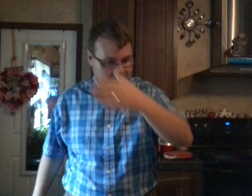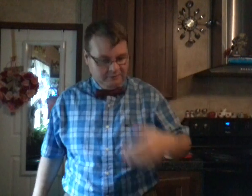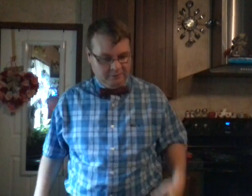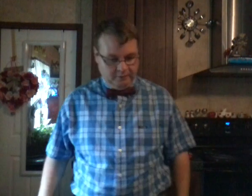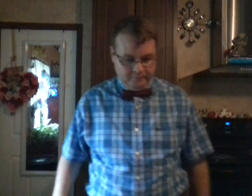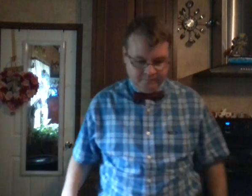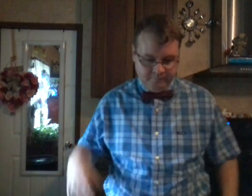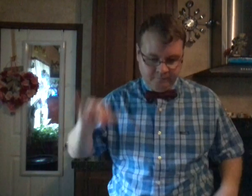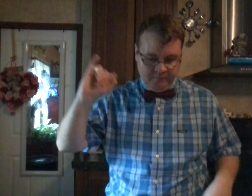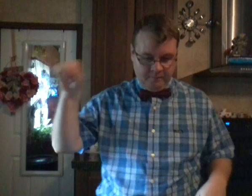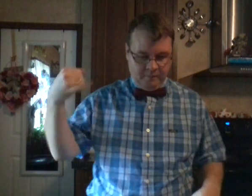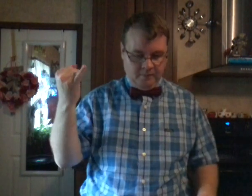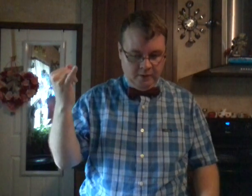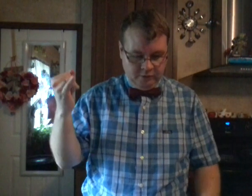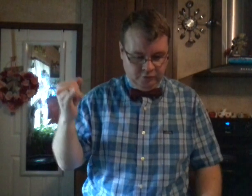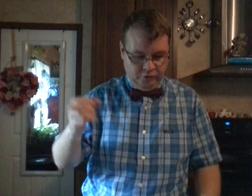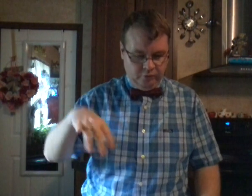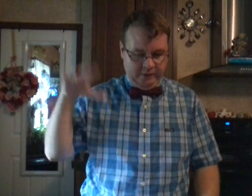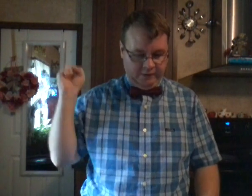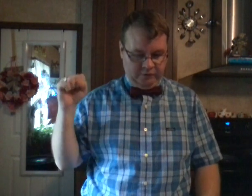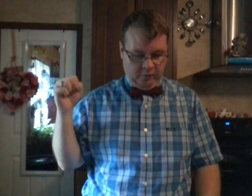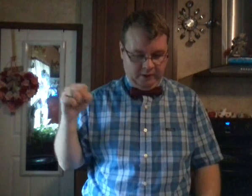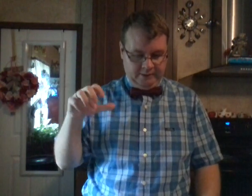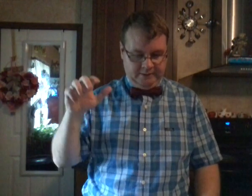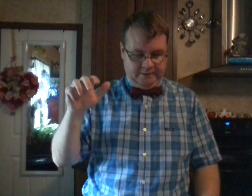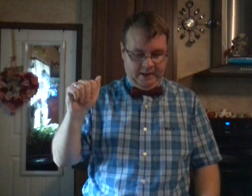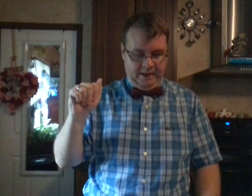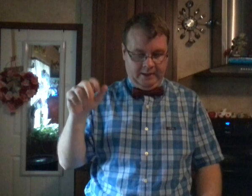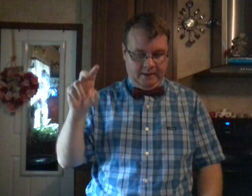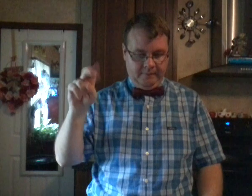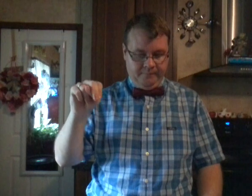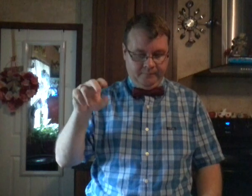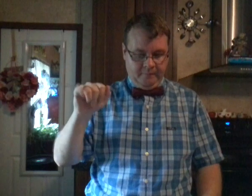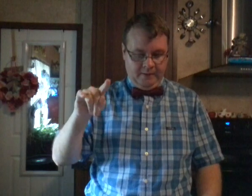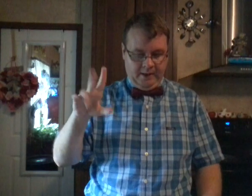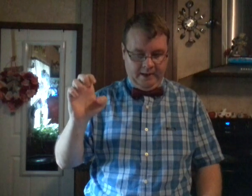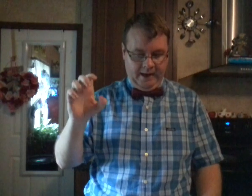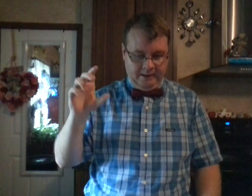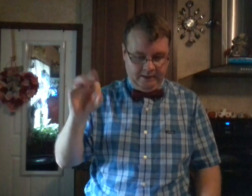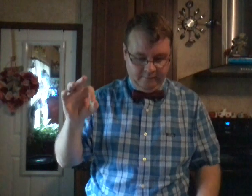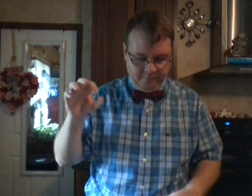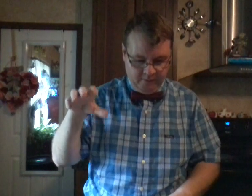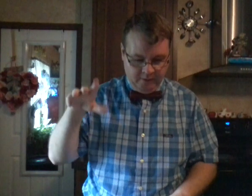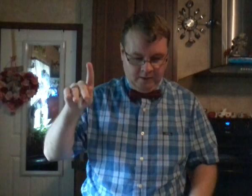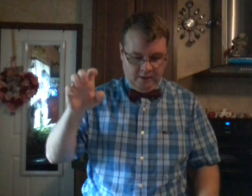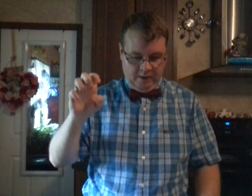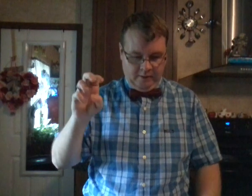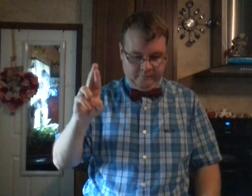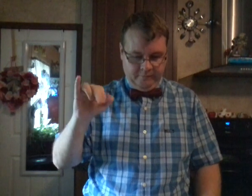So Judas was a native of